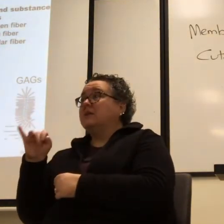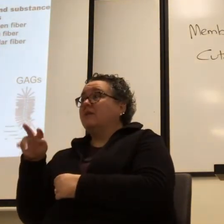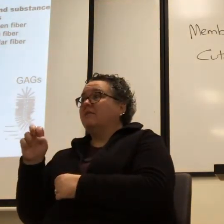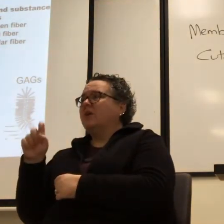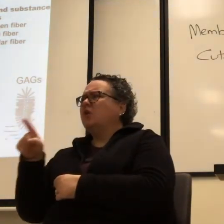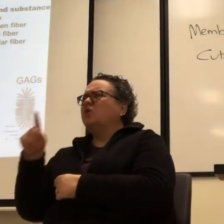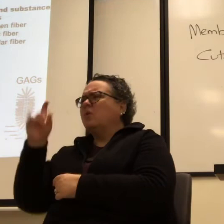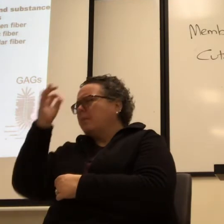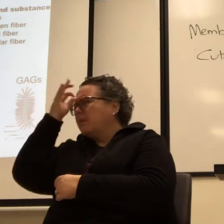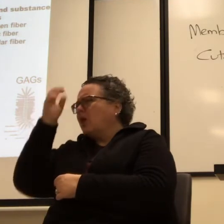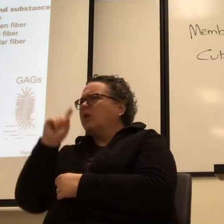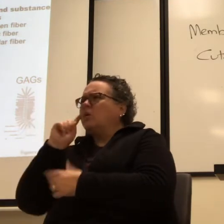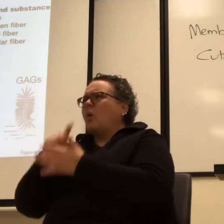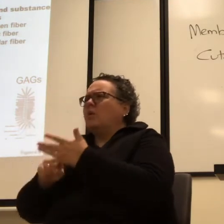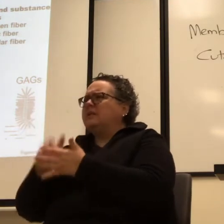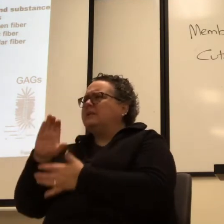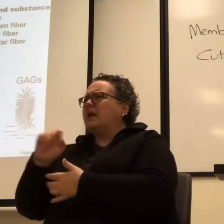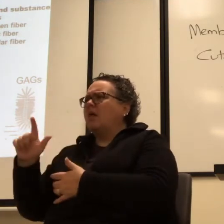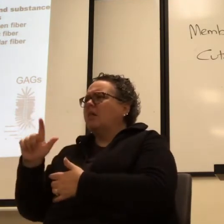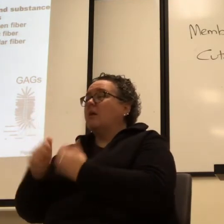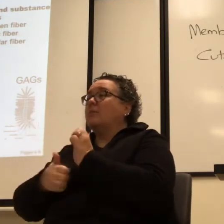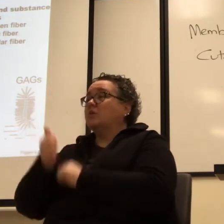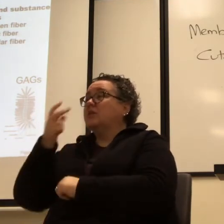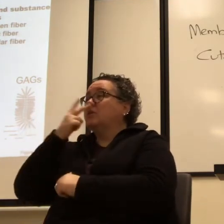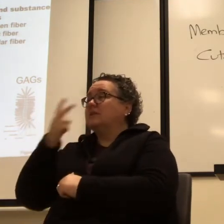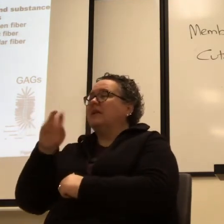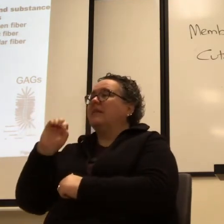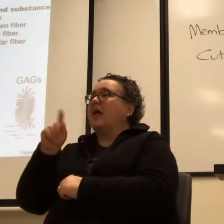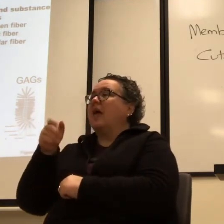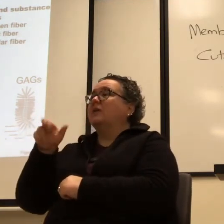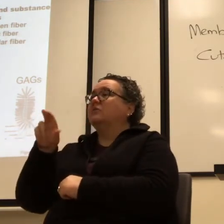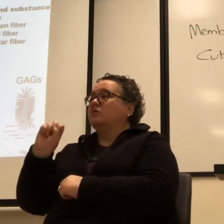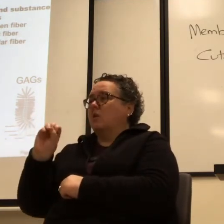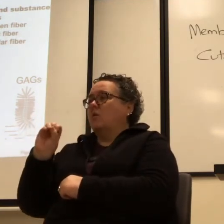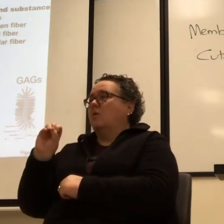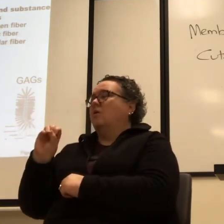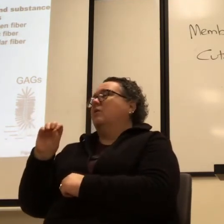the cells. Mostly what you see is the extracellular matrix and fibers.